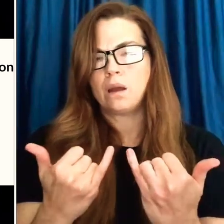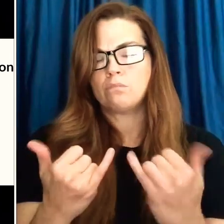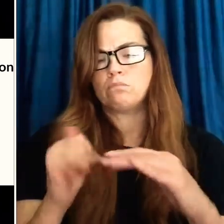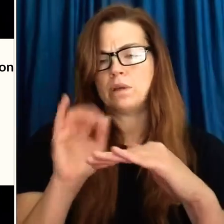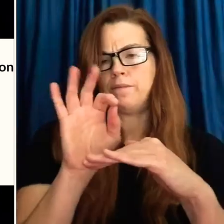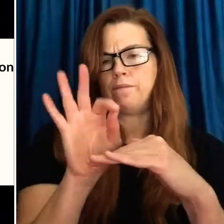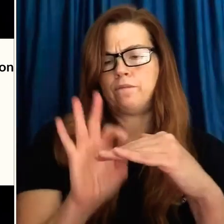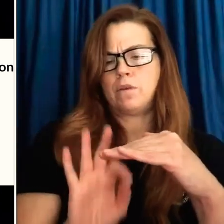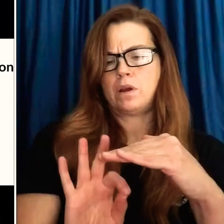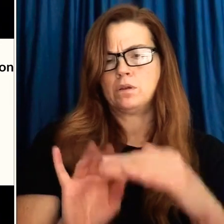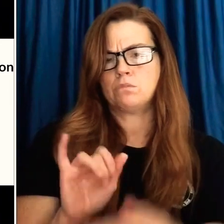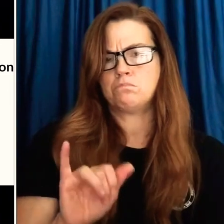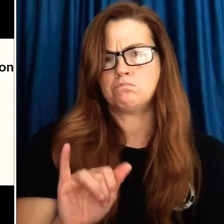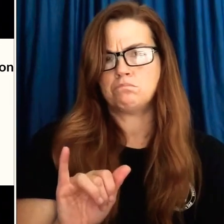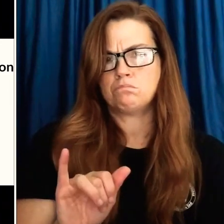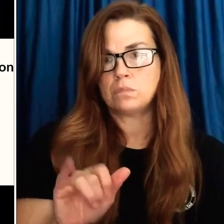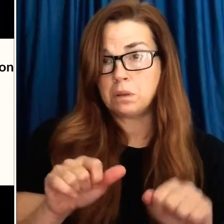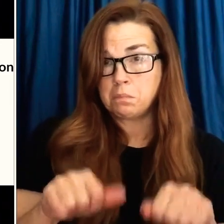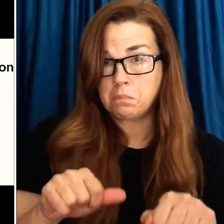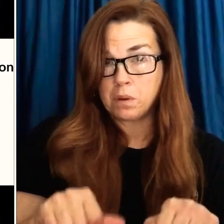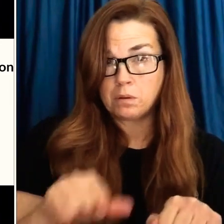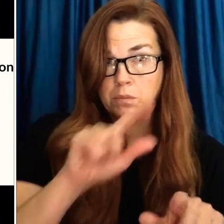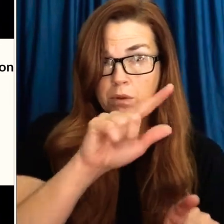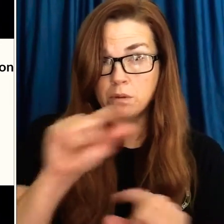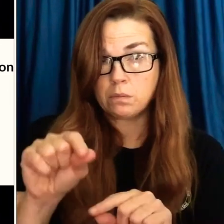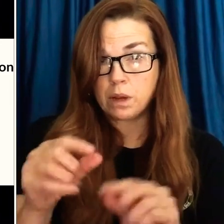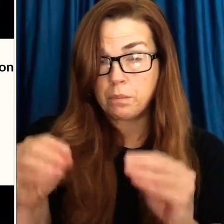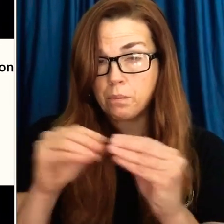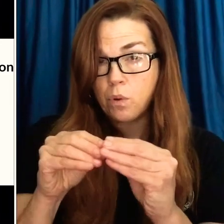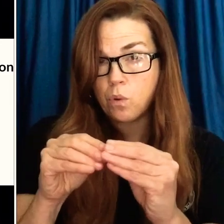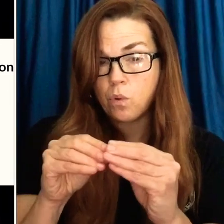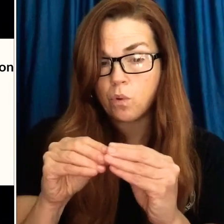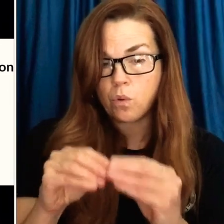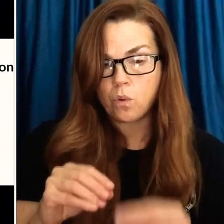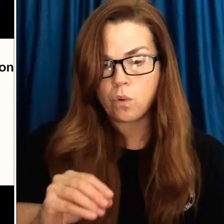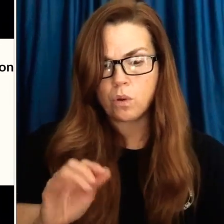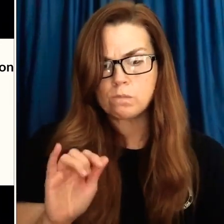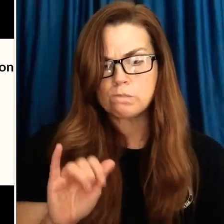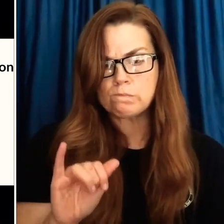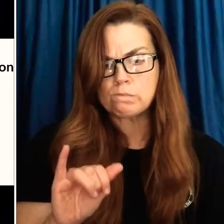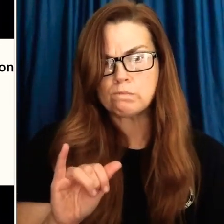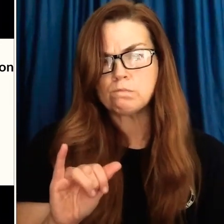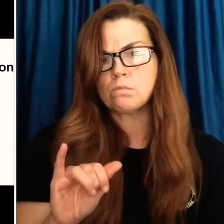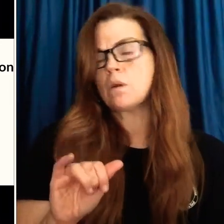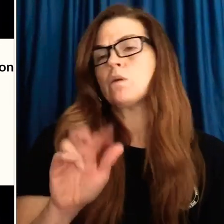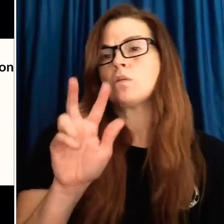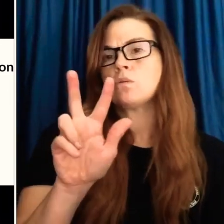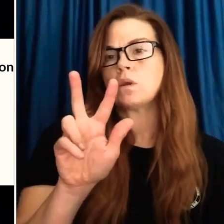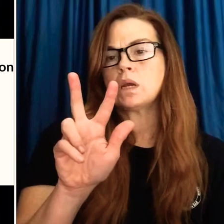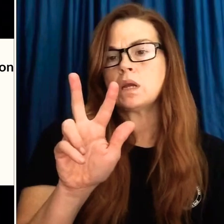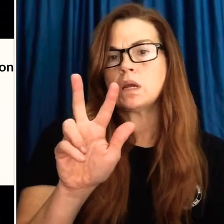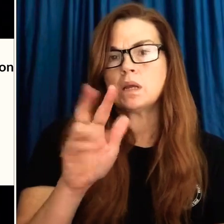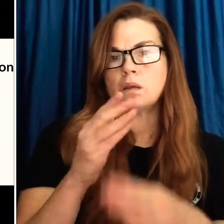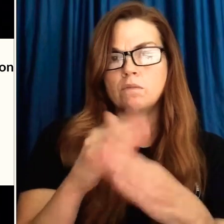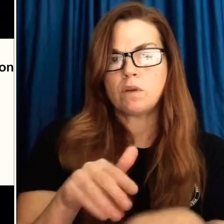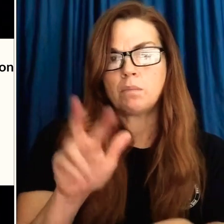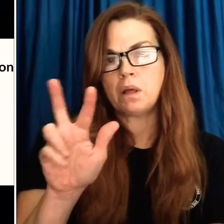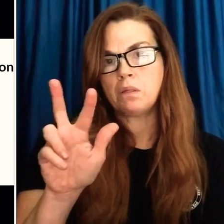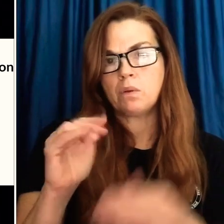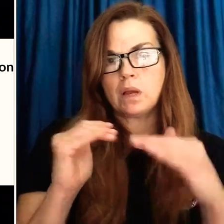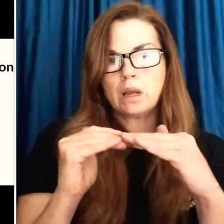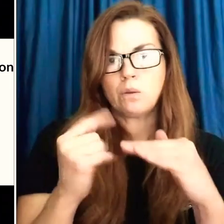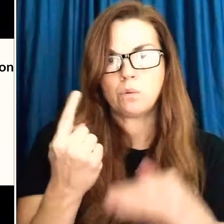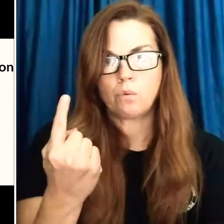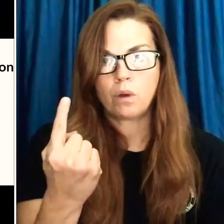so I look at this fraction. Can it be simplified anymore? Well, the only number that you can divide 3 by